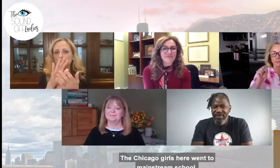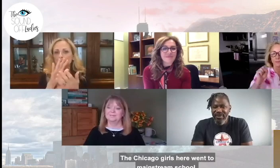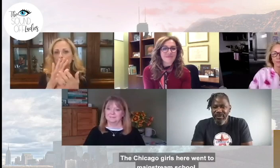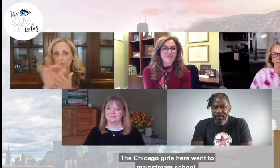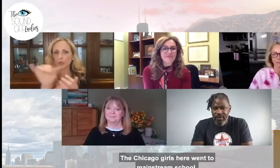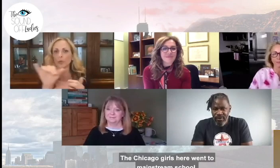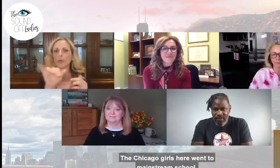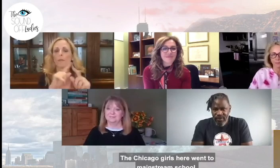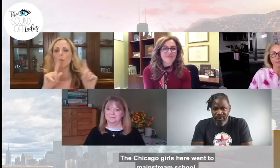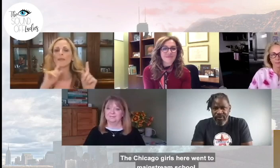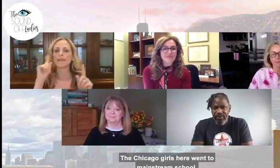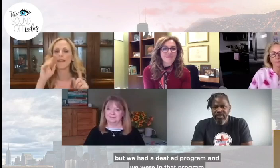In Chicago,